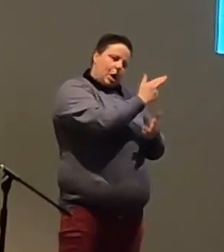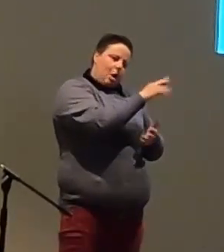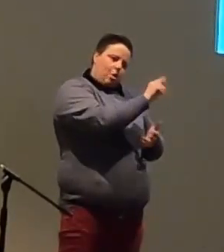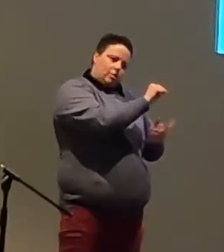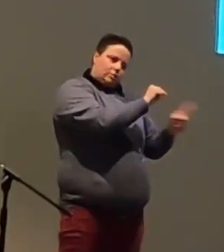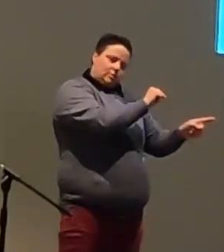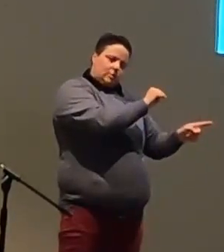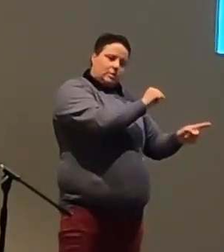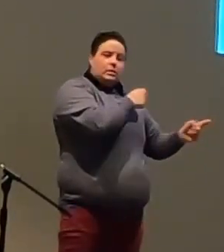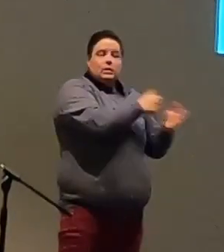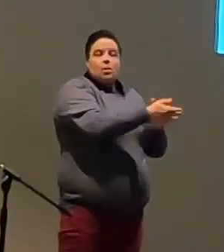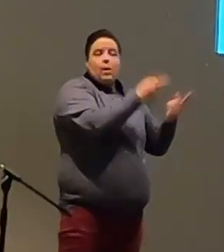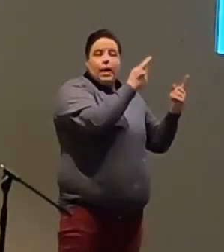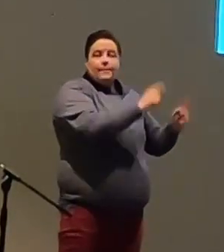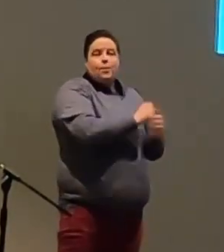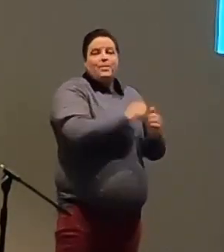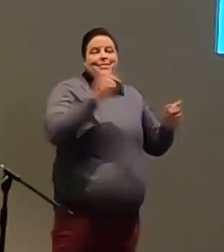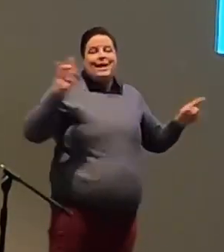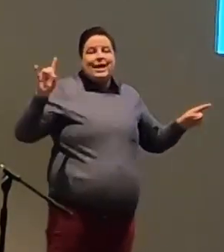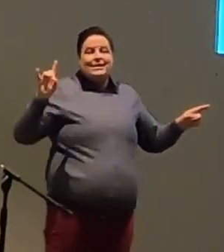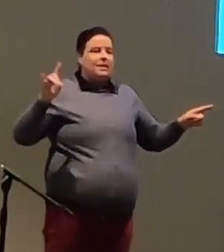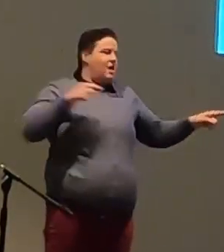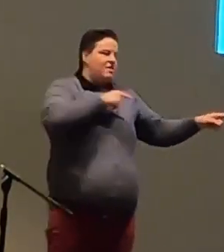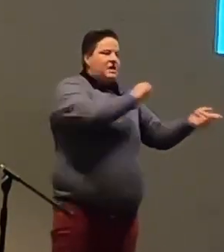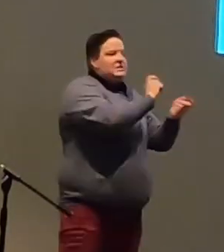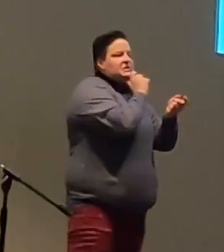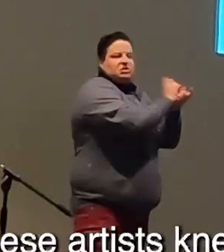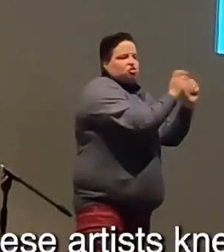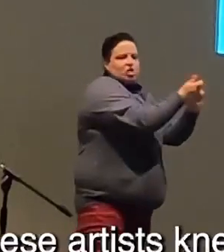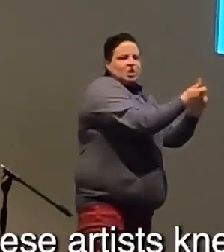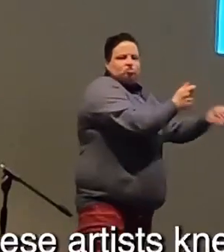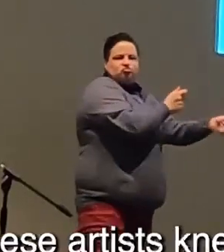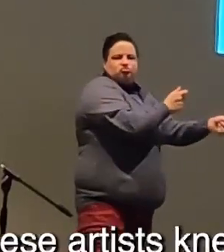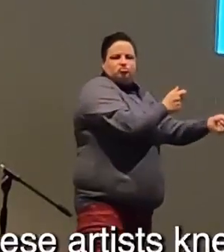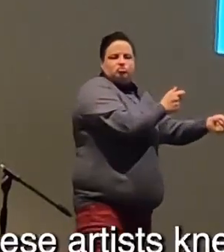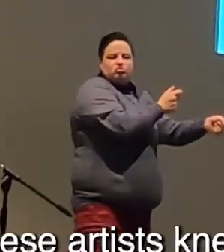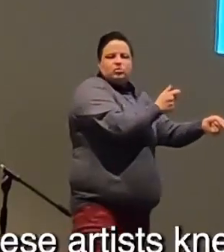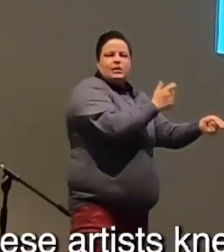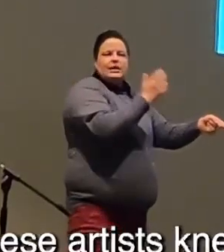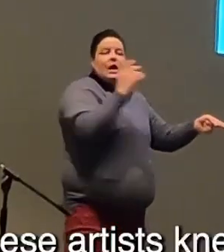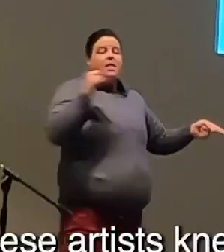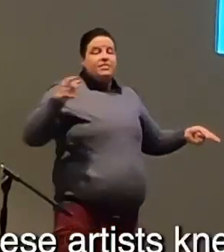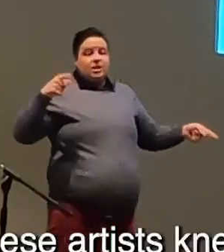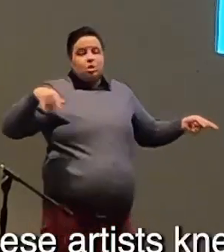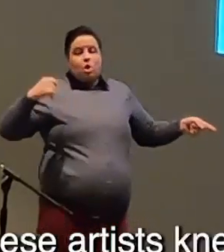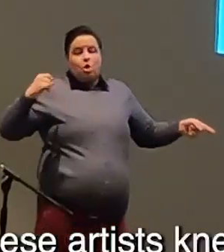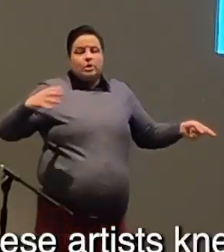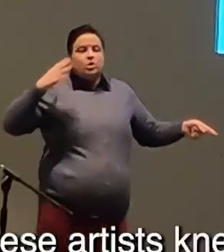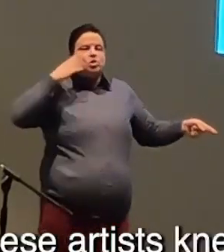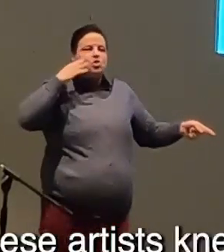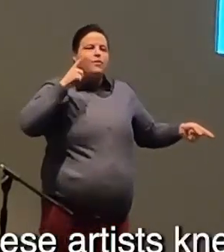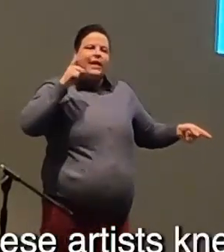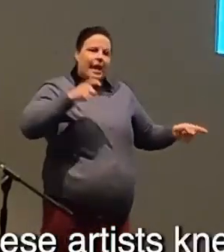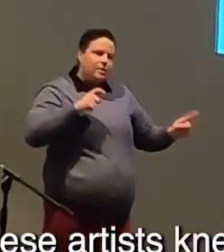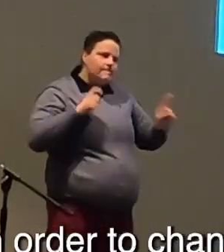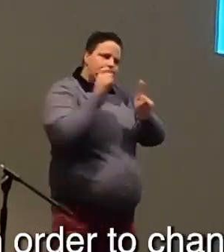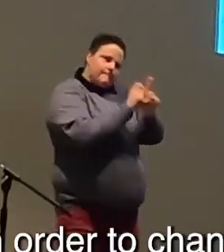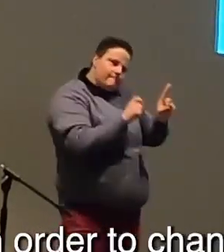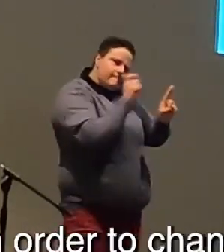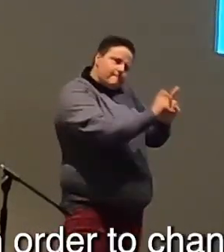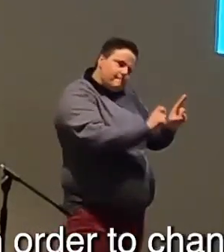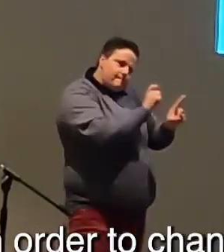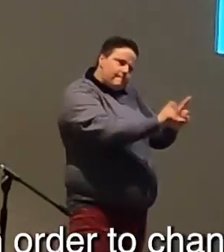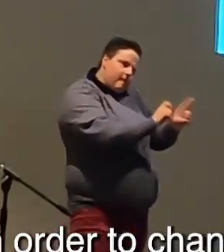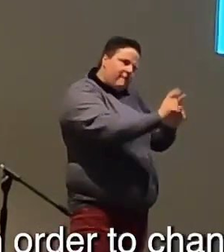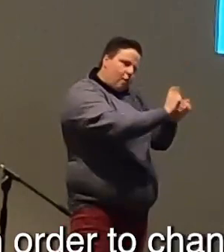So despite what had happened with the 8, they didn't change their ways. So these artists knew that they had to keep digging at them in order